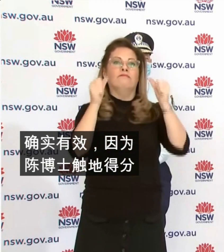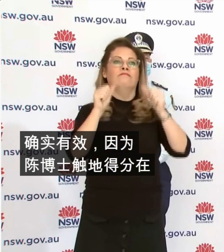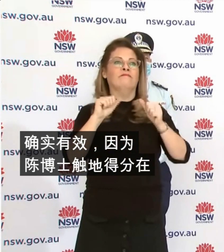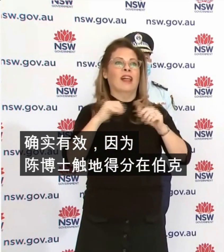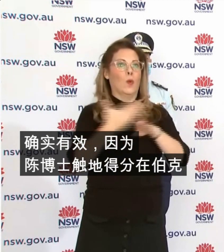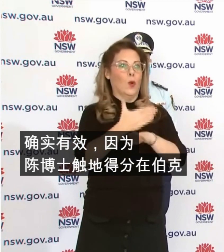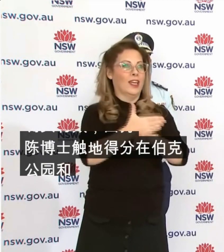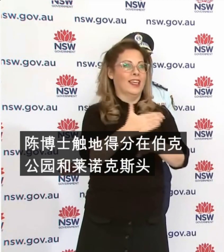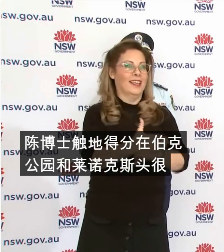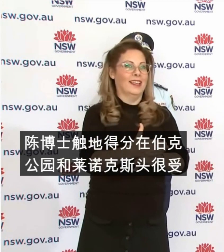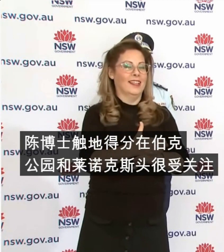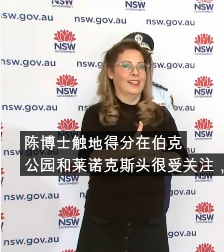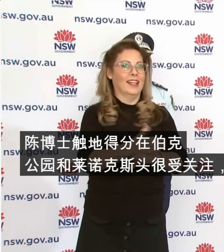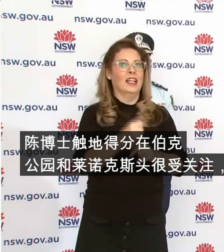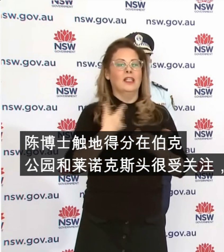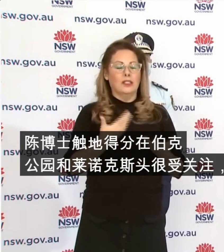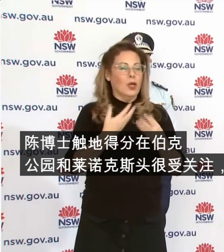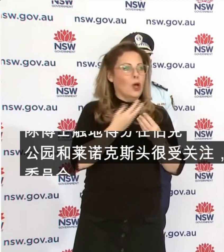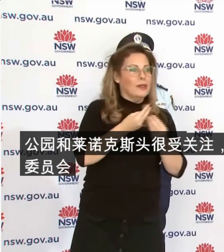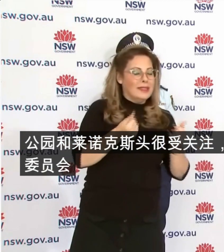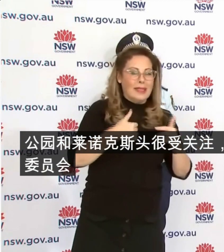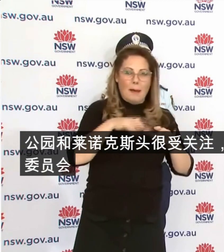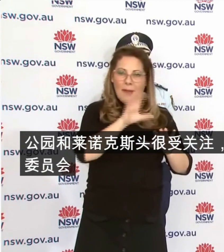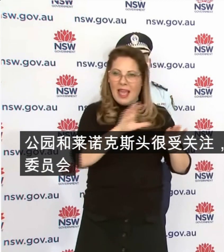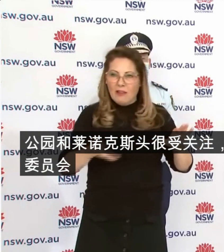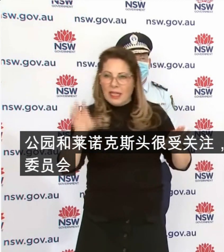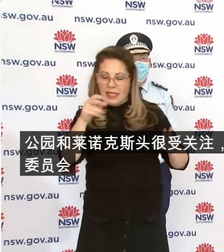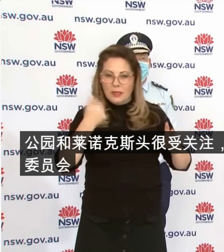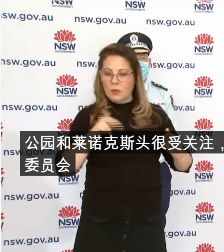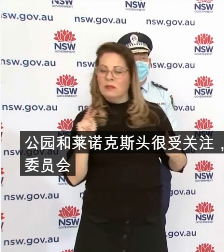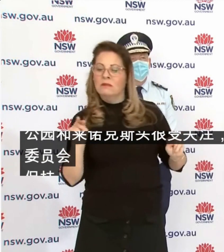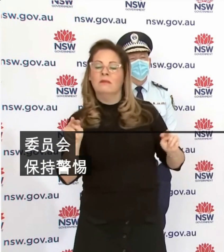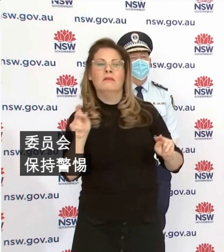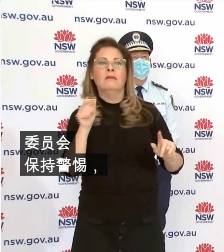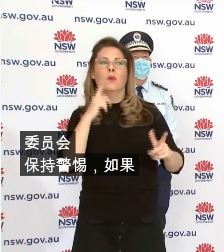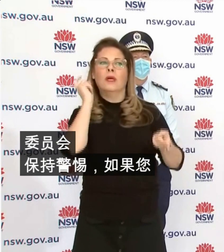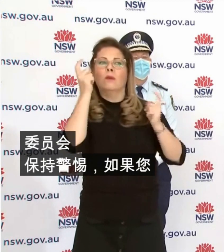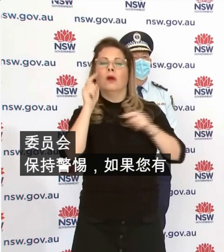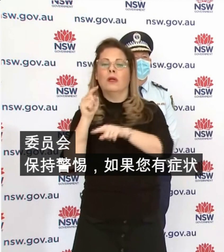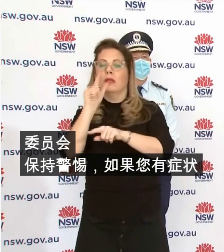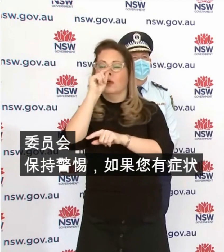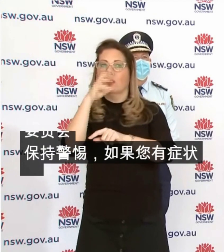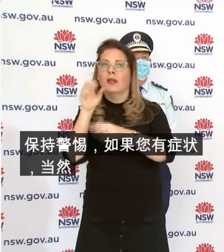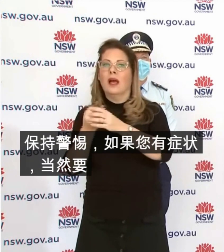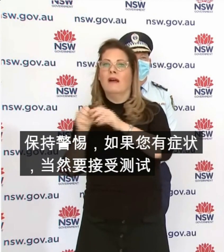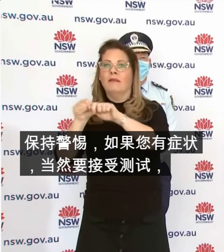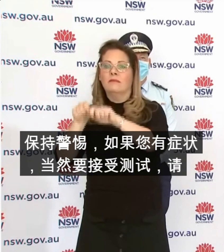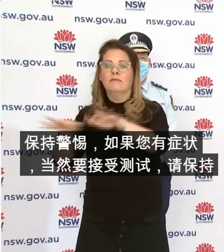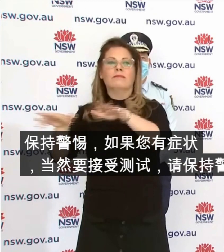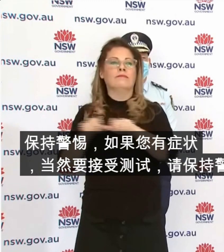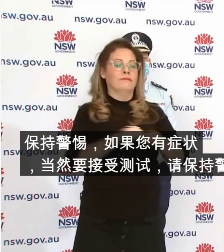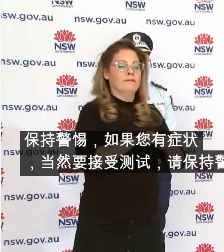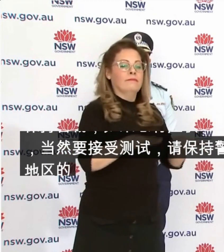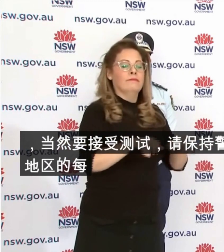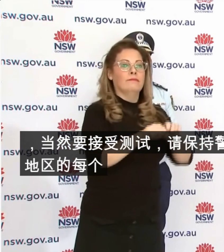are concerning in Burke, Parks and Lennox Head. So again, for those communities, be vigilant, stay in front of it. If you have symptoms, of course, get